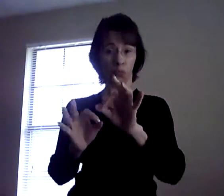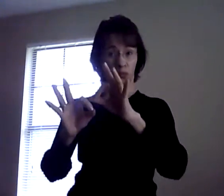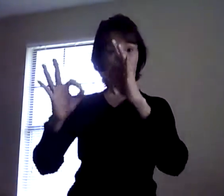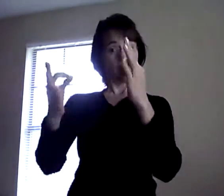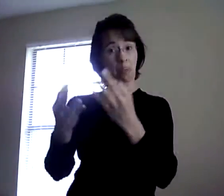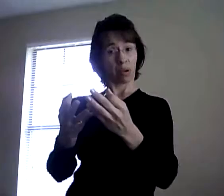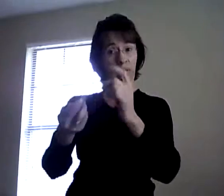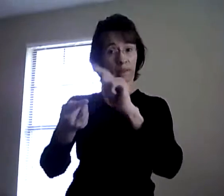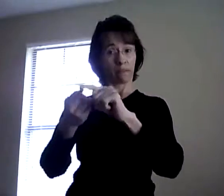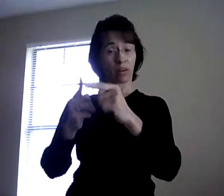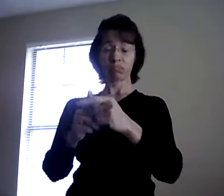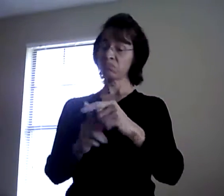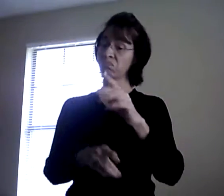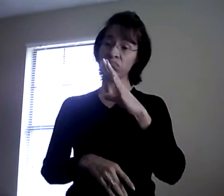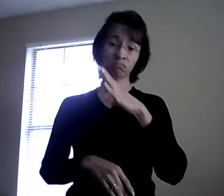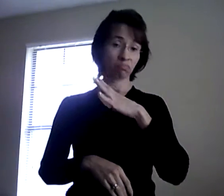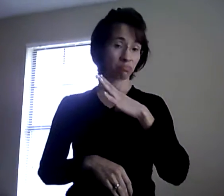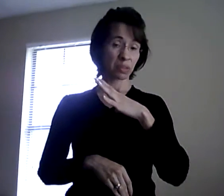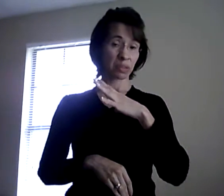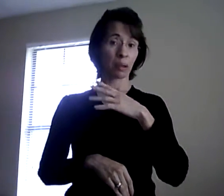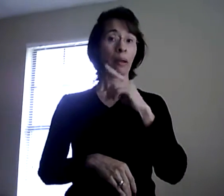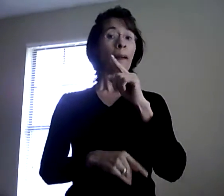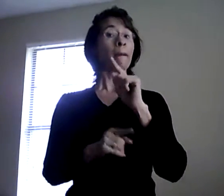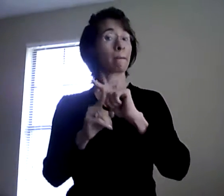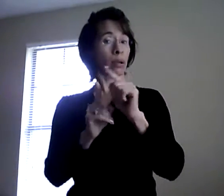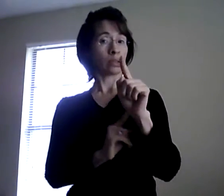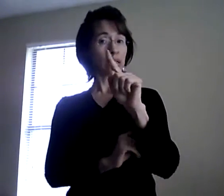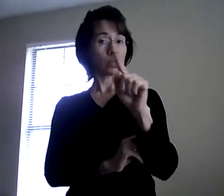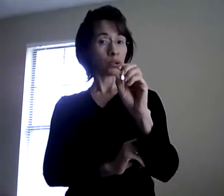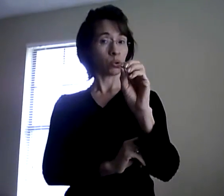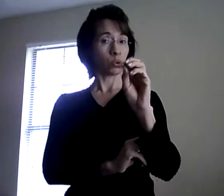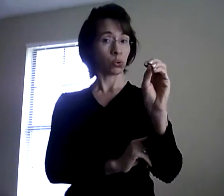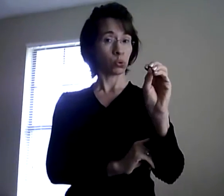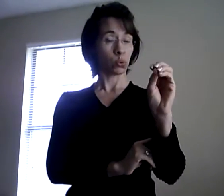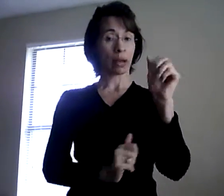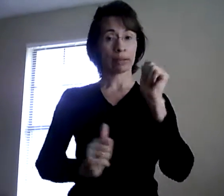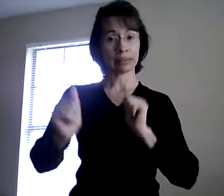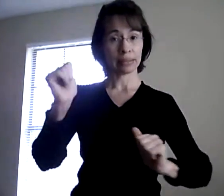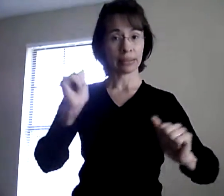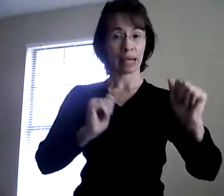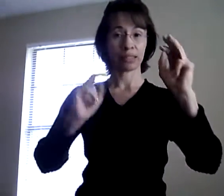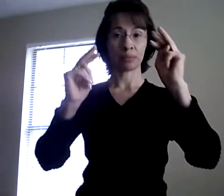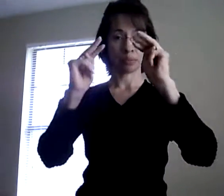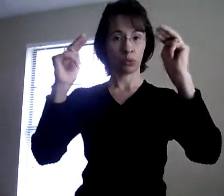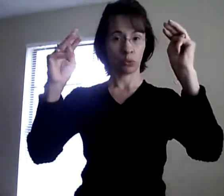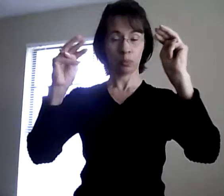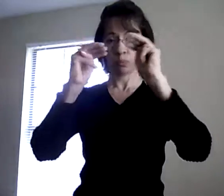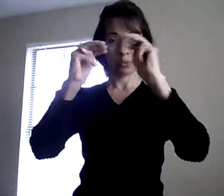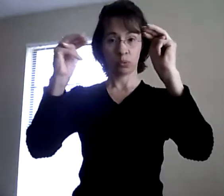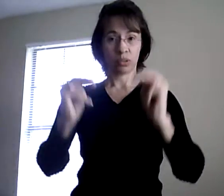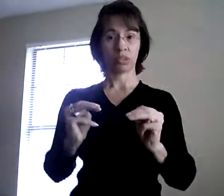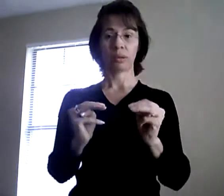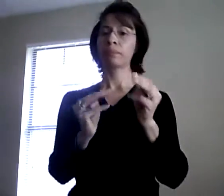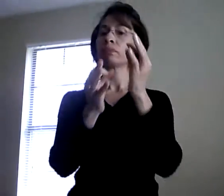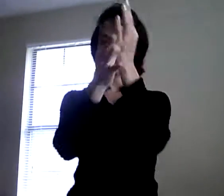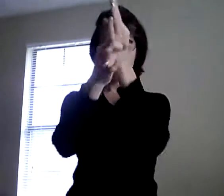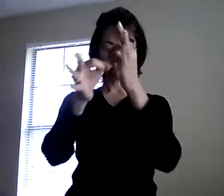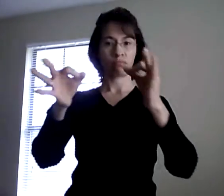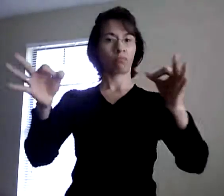and the museums, science museums, all of that is free in Houston. You don't pay anything to go